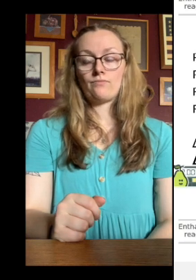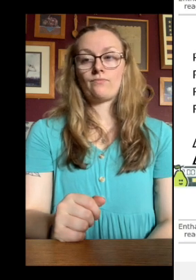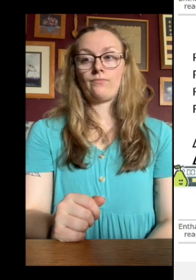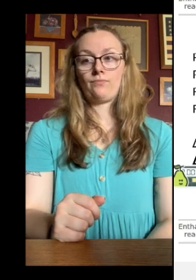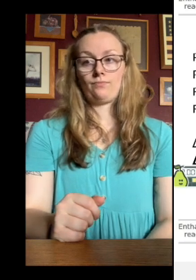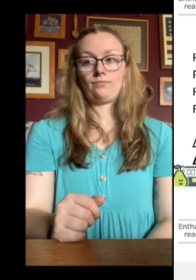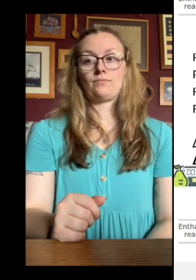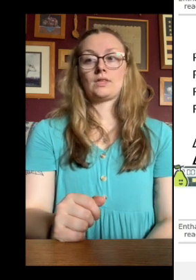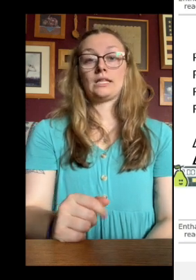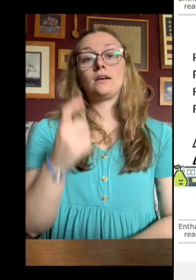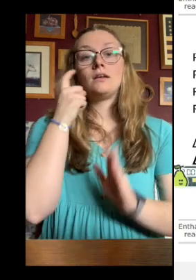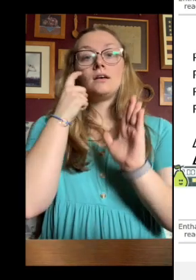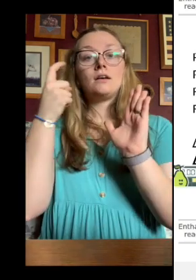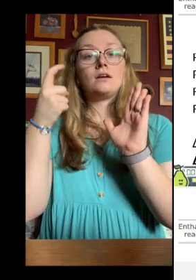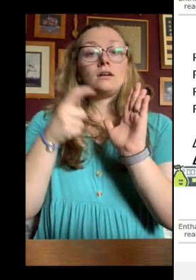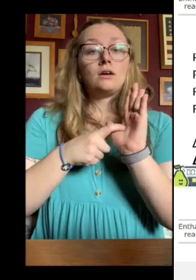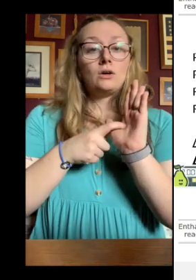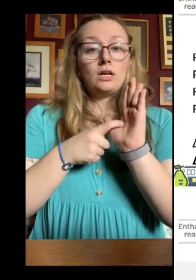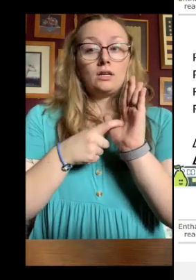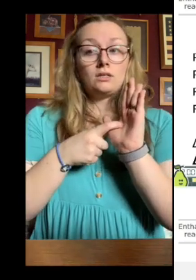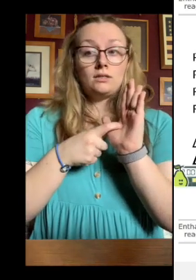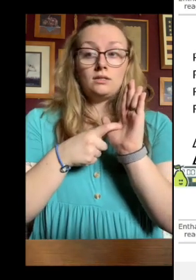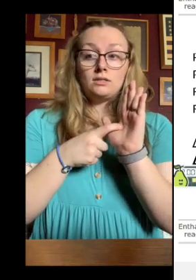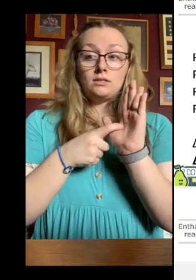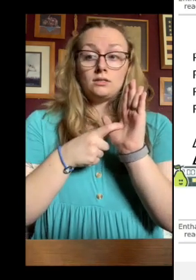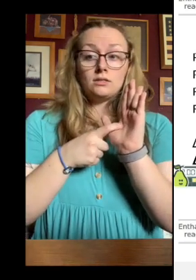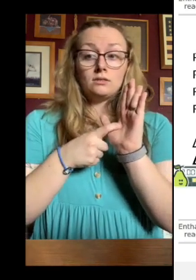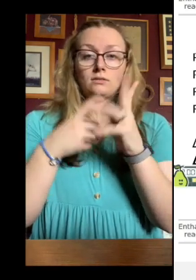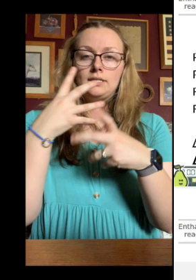Notice, just grab a different color,